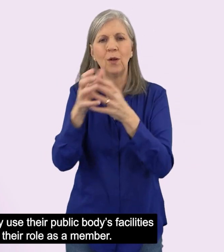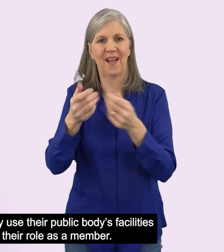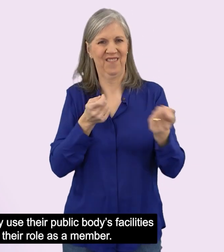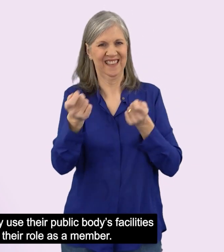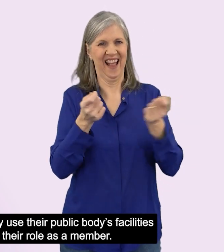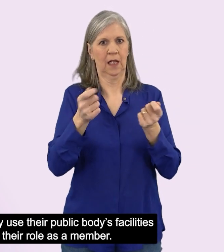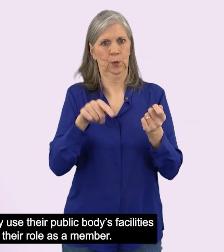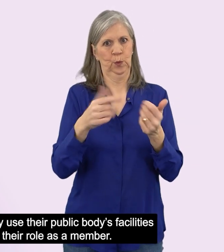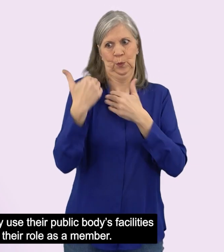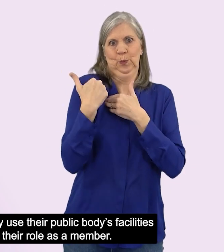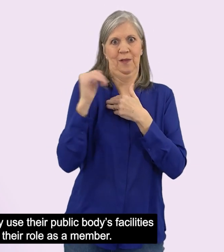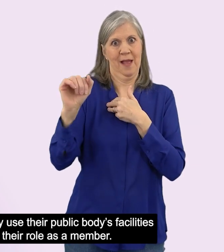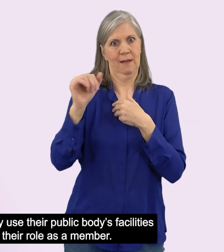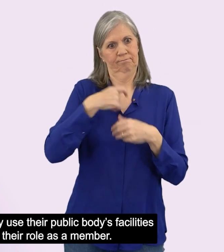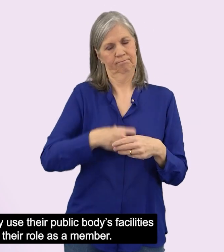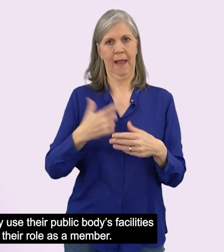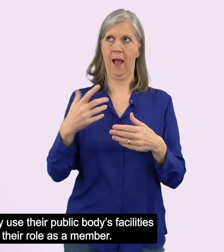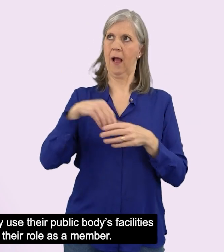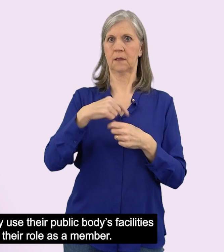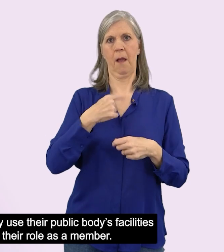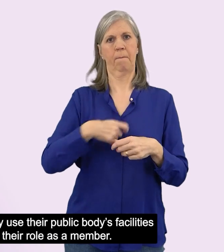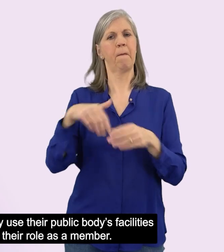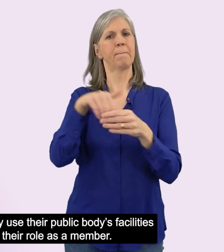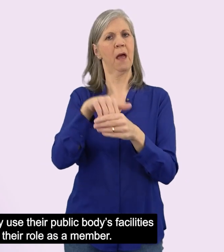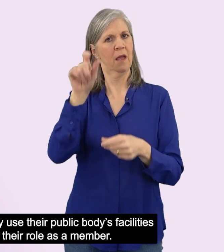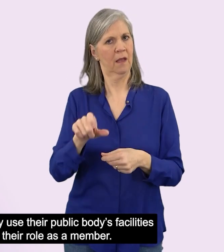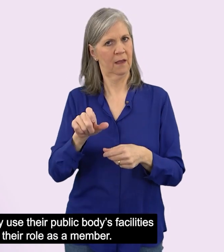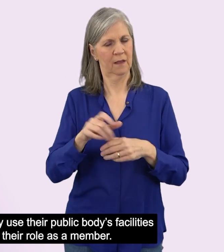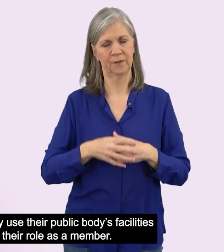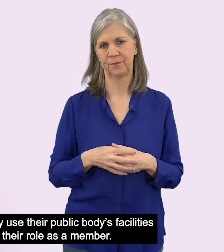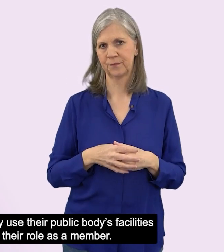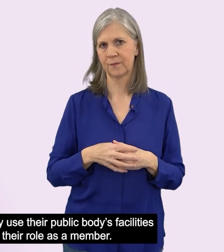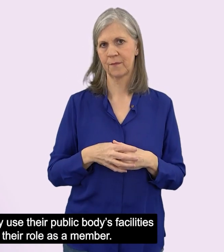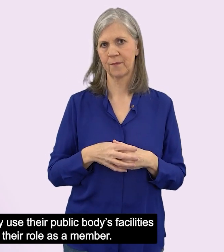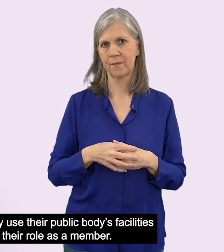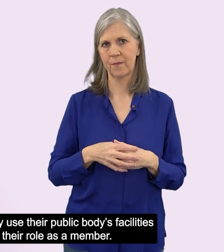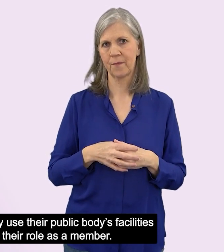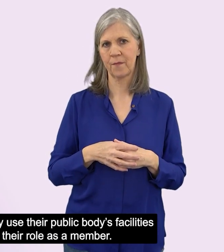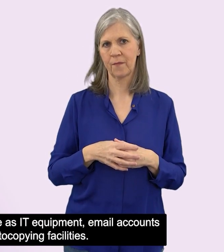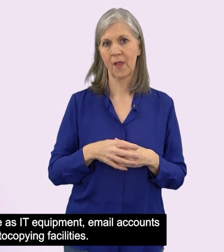7.5. Members can only use their public body's facilities to undertake their role as a member.